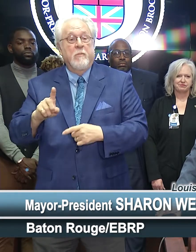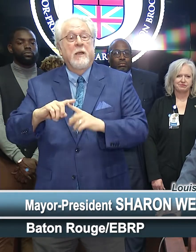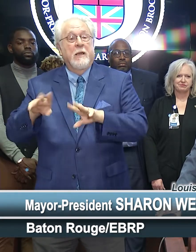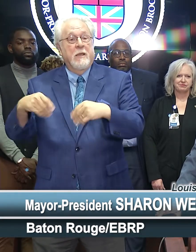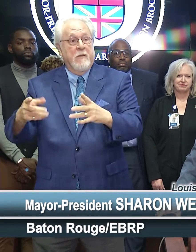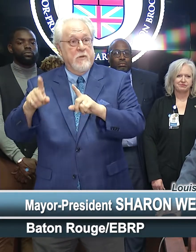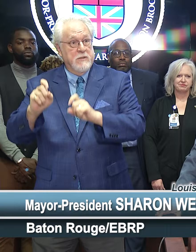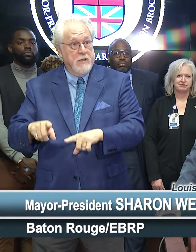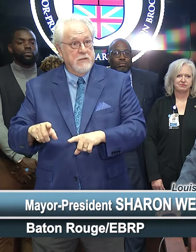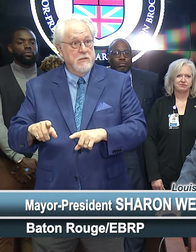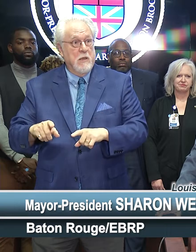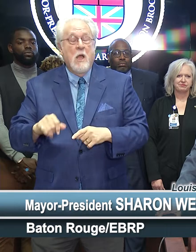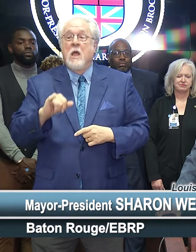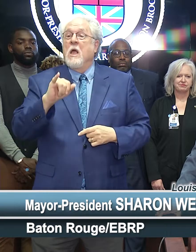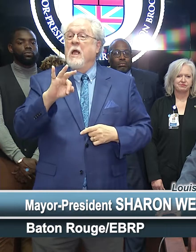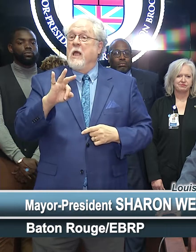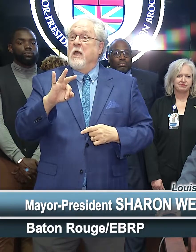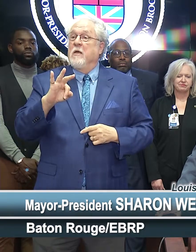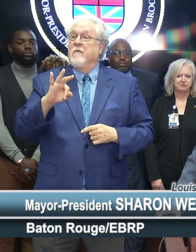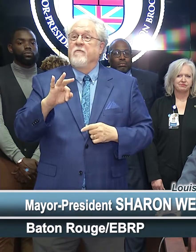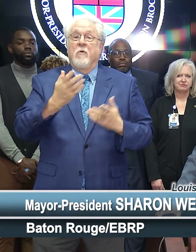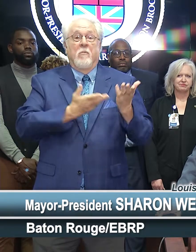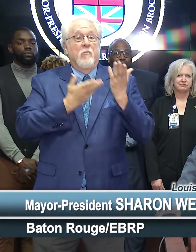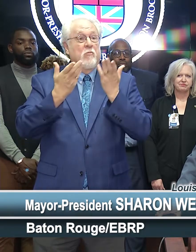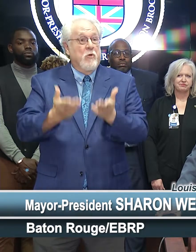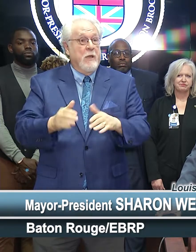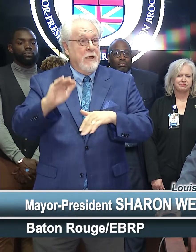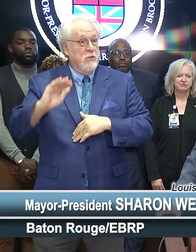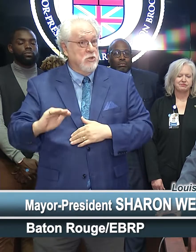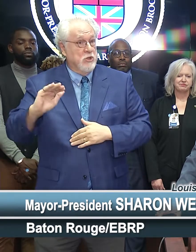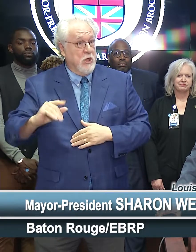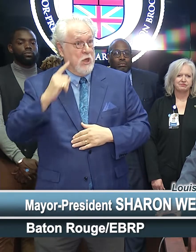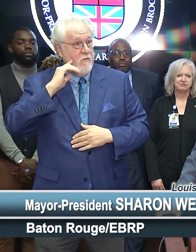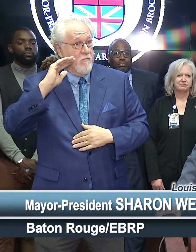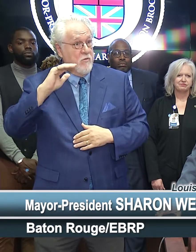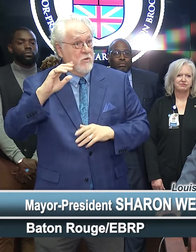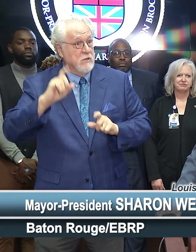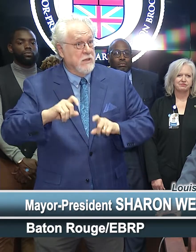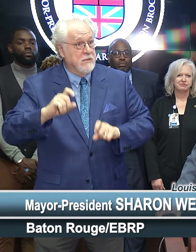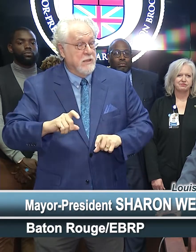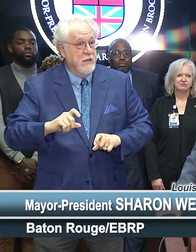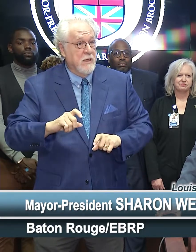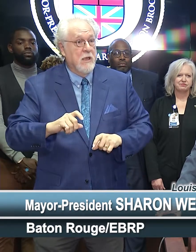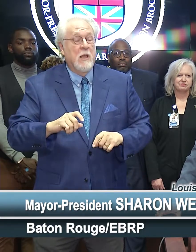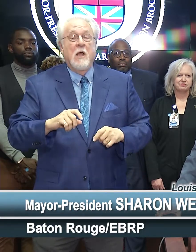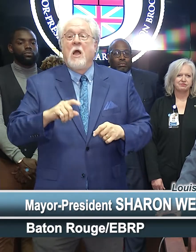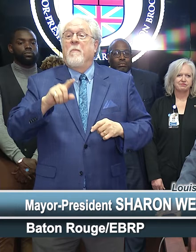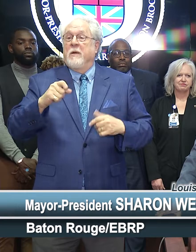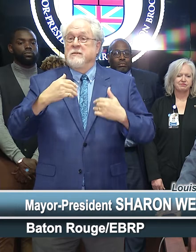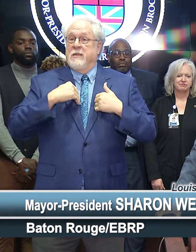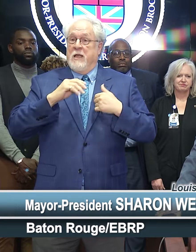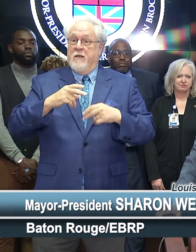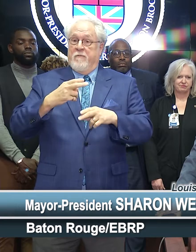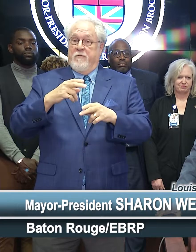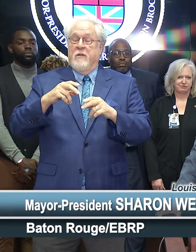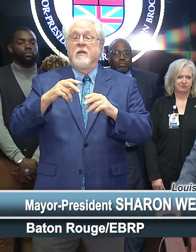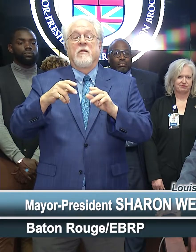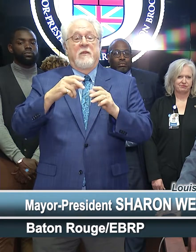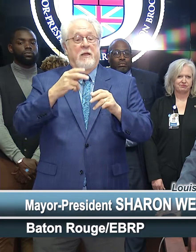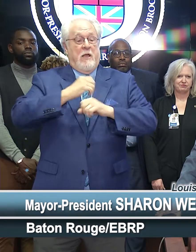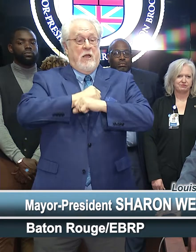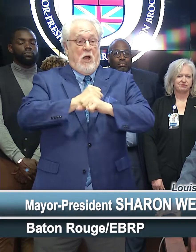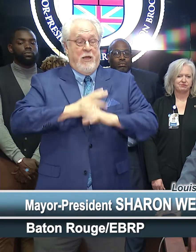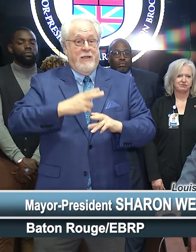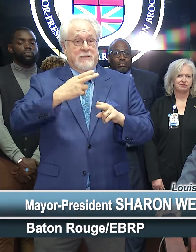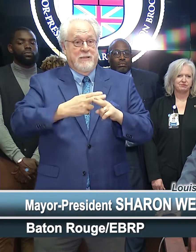test. If you are bringing a child for testing, the guardian's name must match the